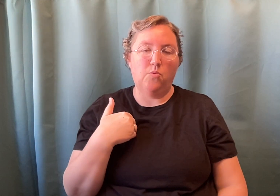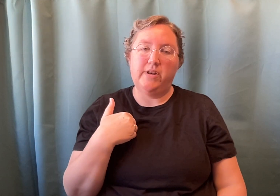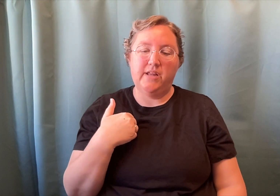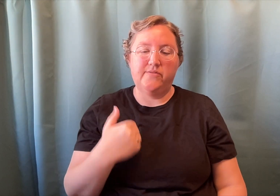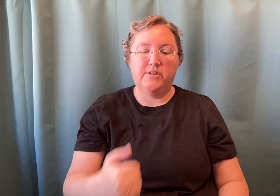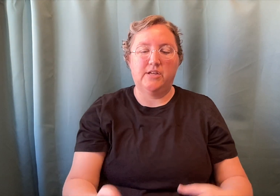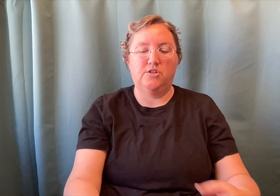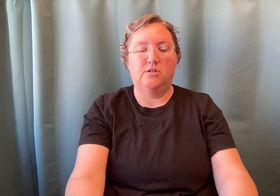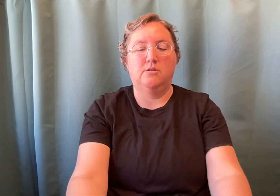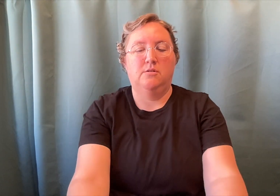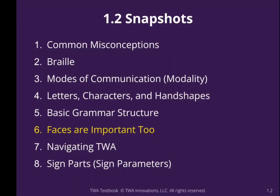1-hand variation.